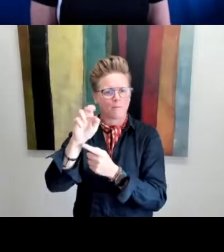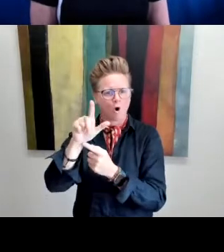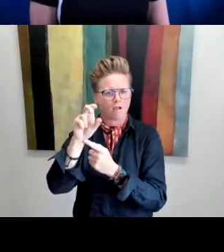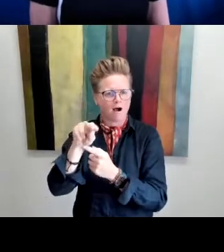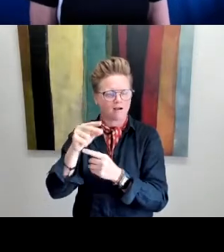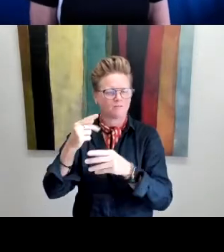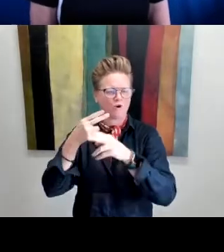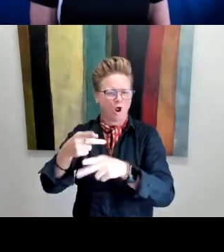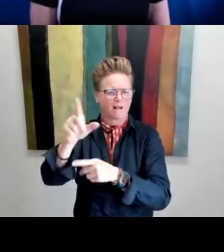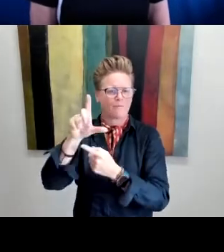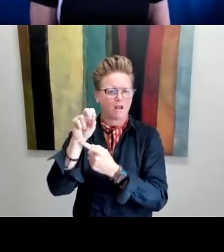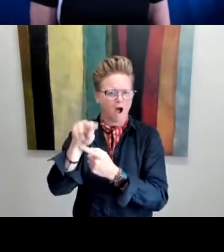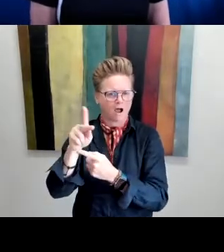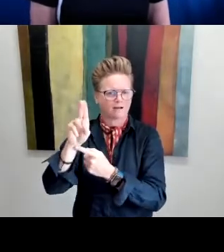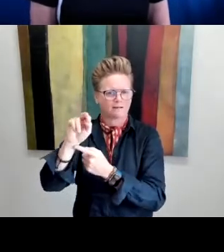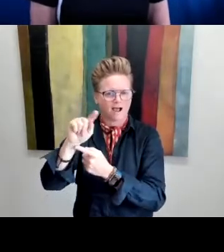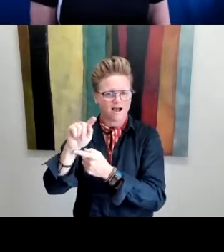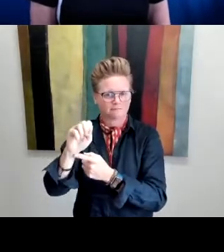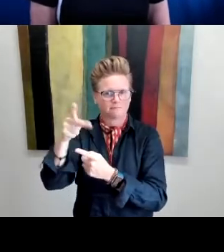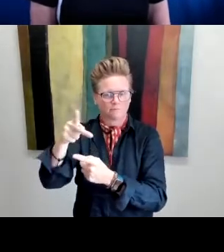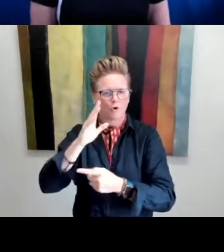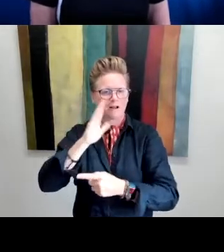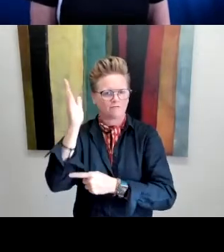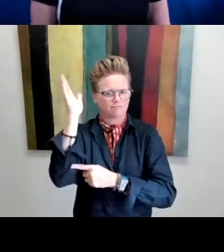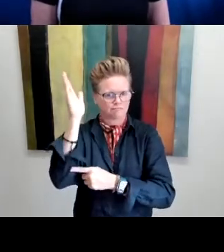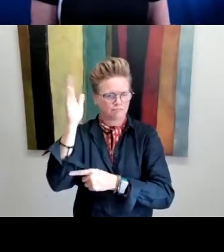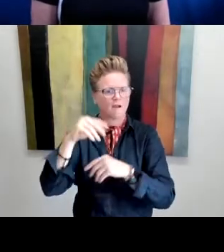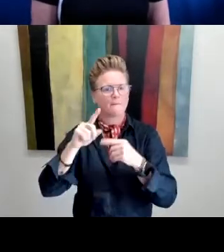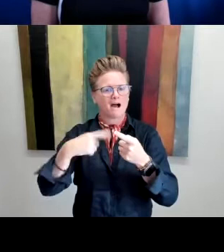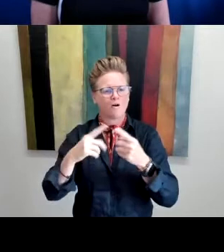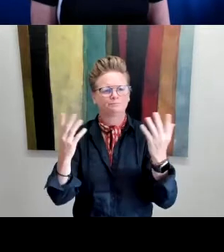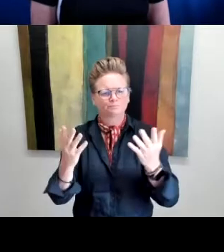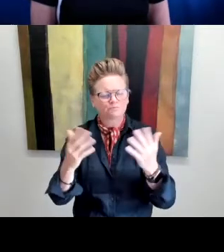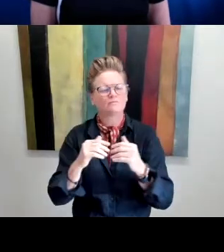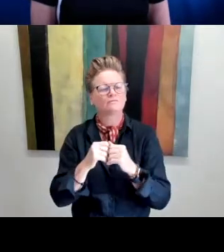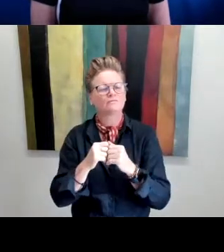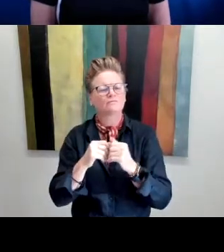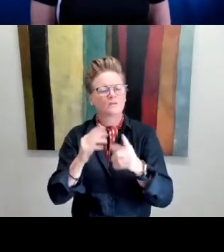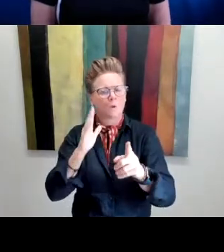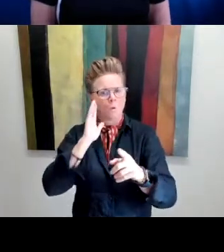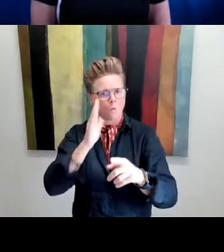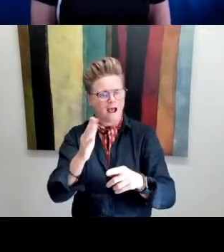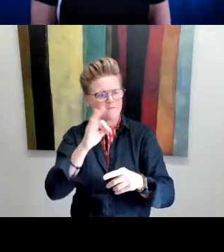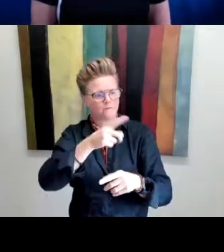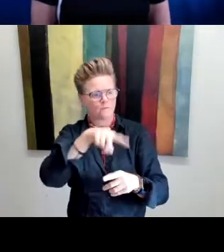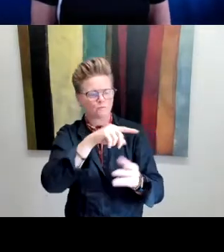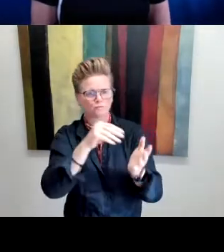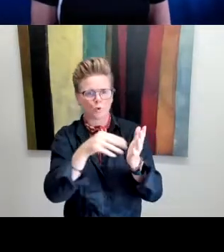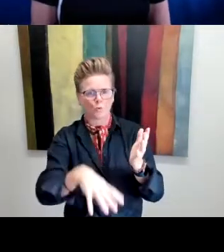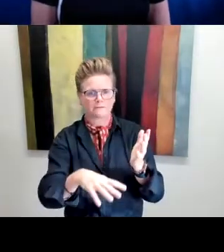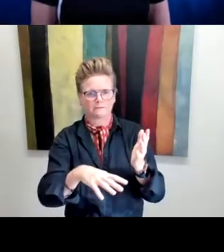Brenda Call and Marlon, we call him Lon Kuntz, will be presenting about